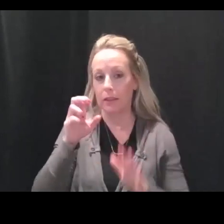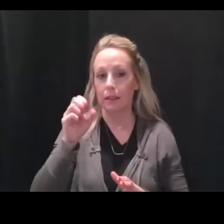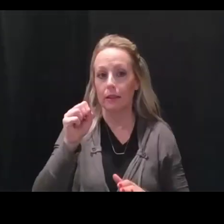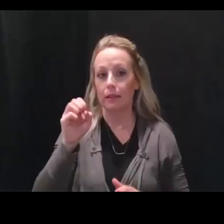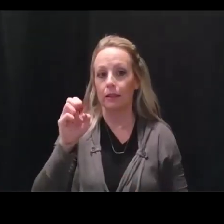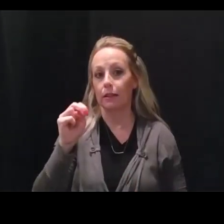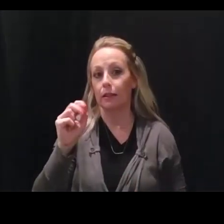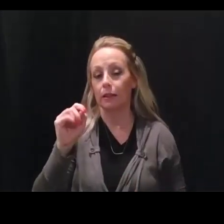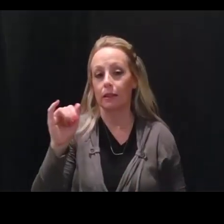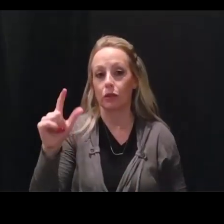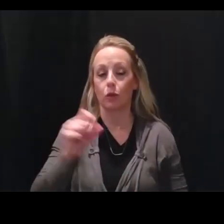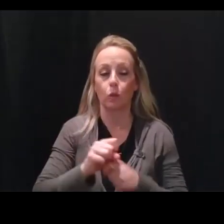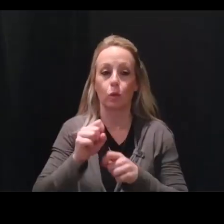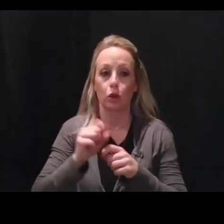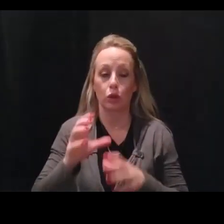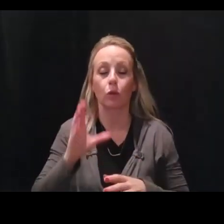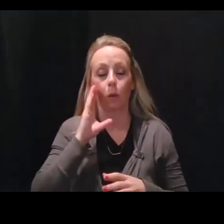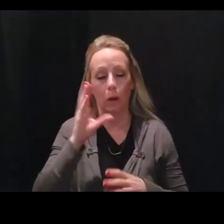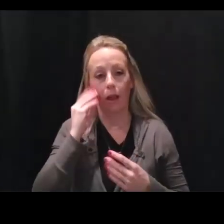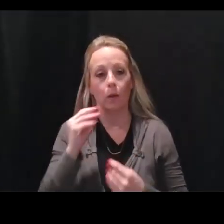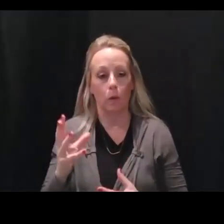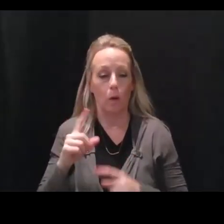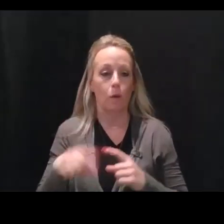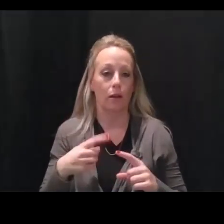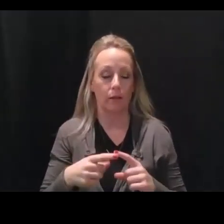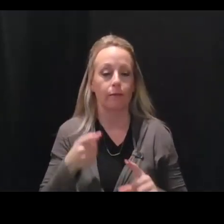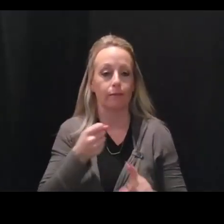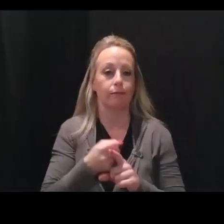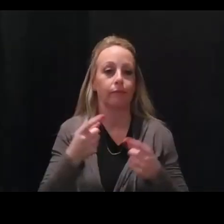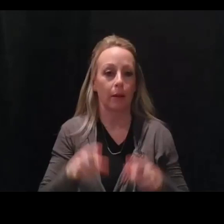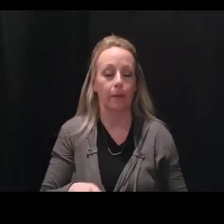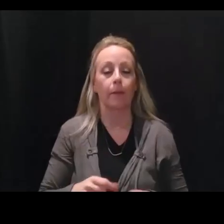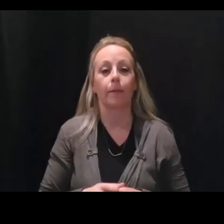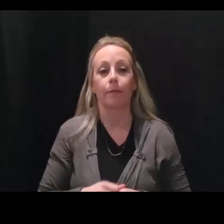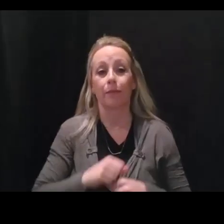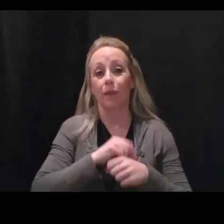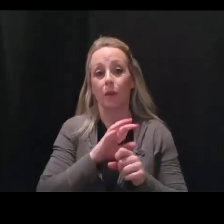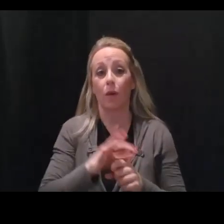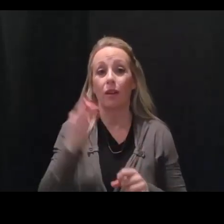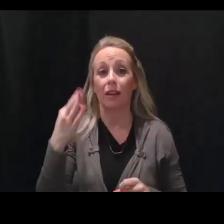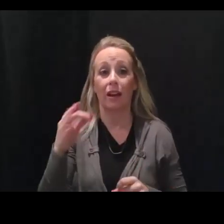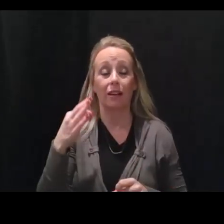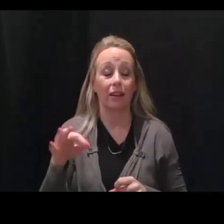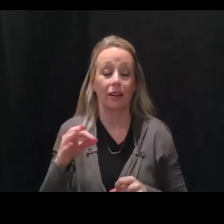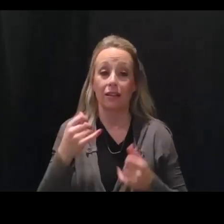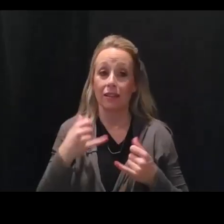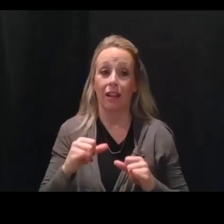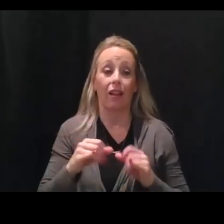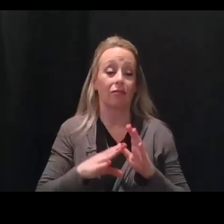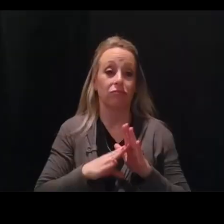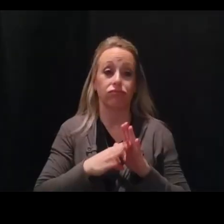you when they have done that. As we've said repeatedly, COVID-19 is a rapidly evolving